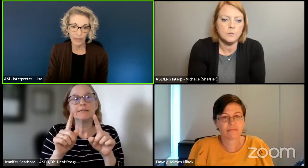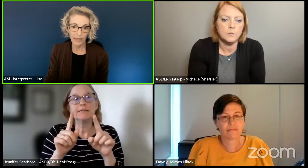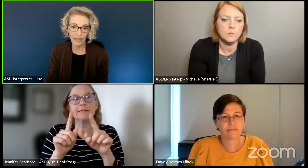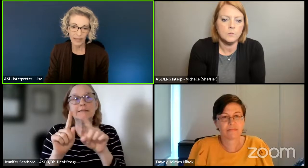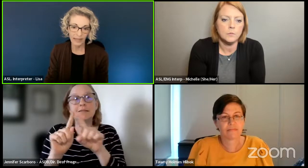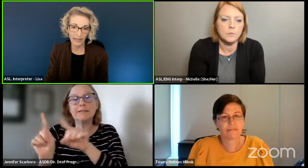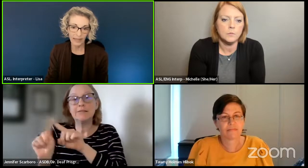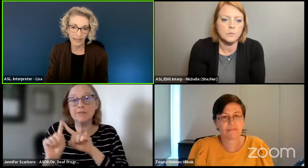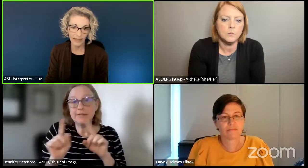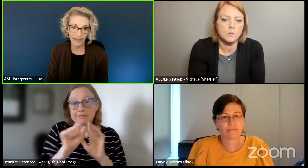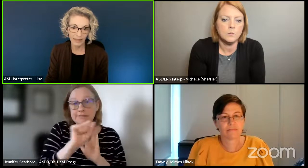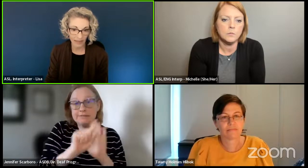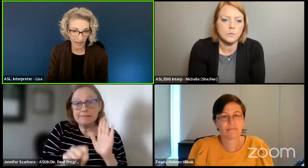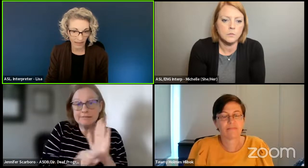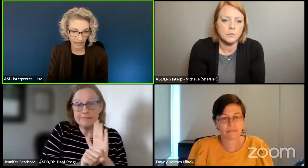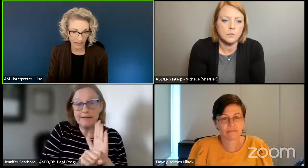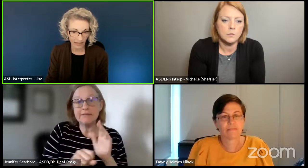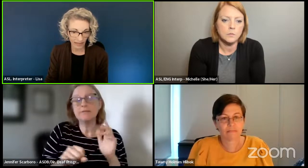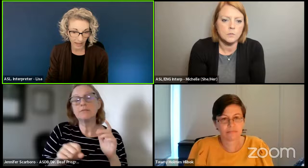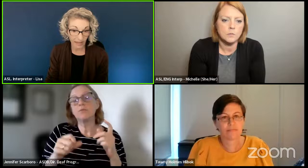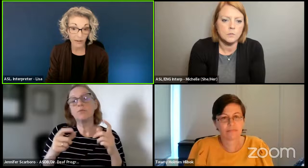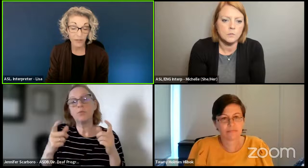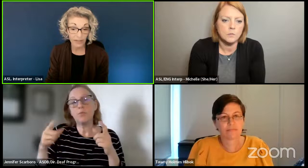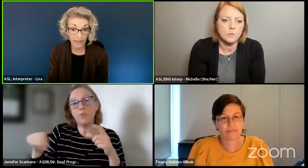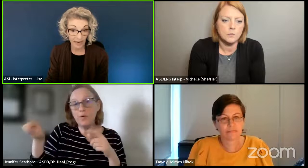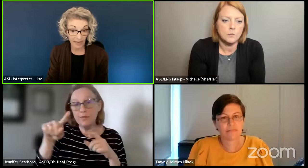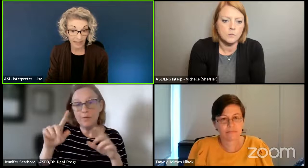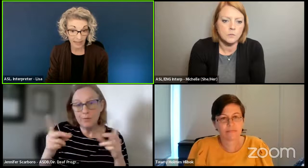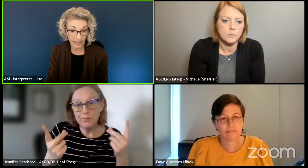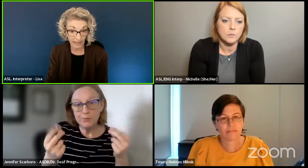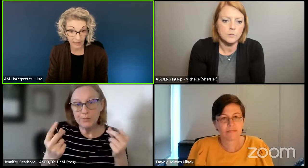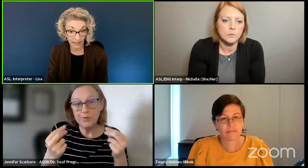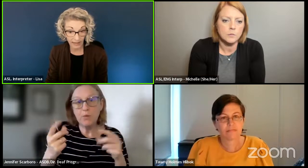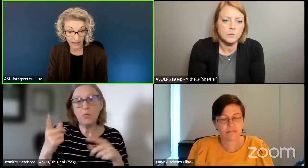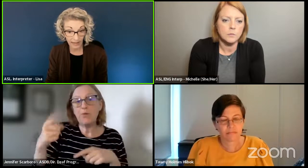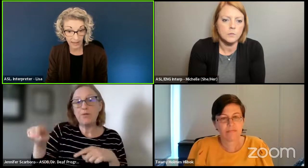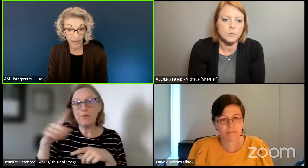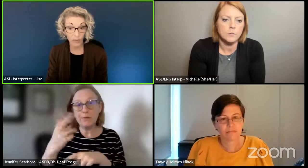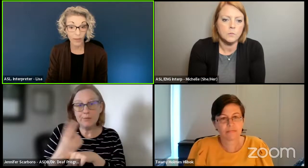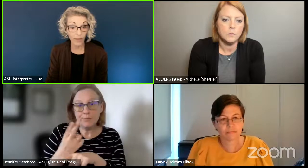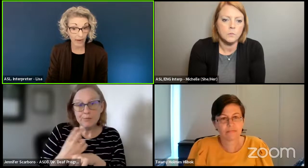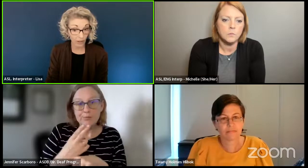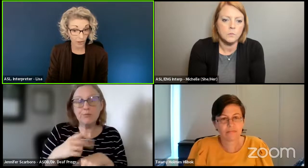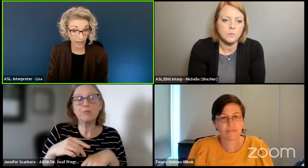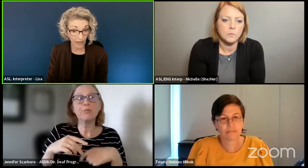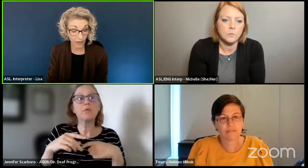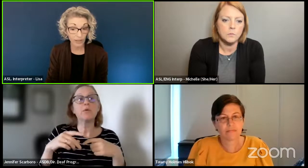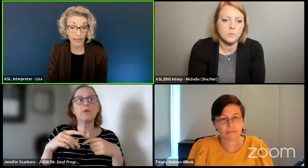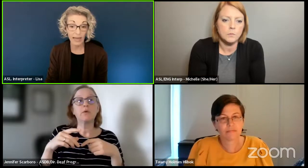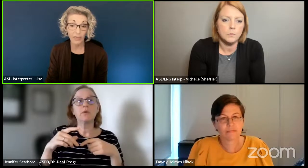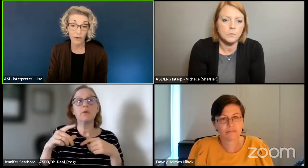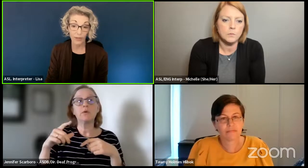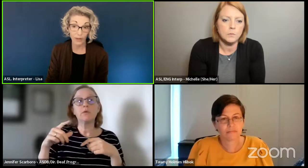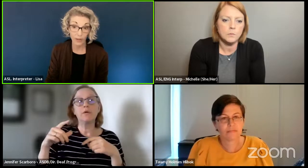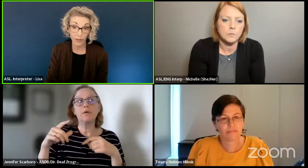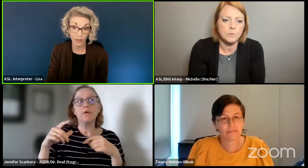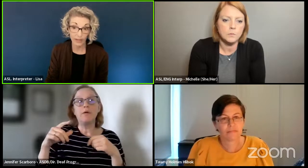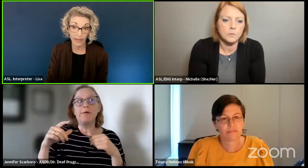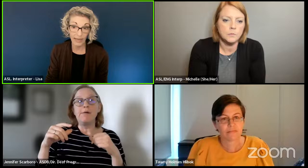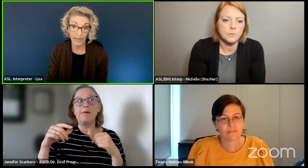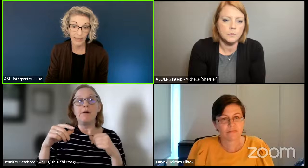and we discussed the different states, what they are doing in other states, what